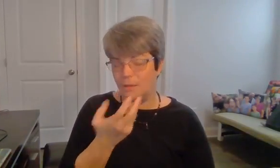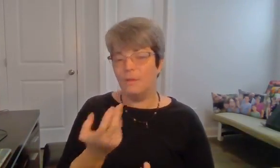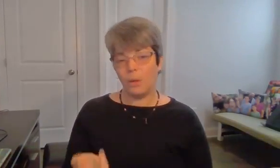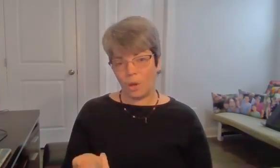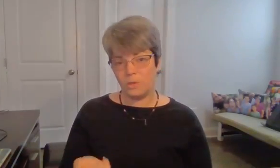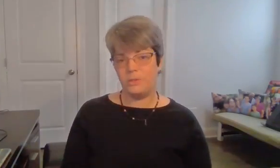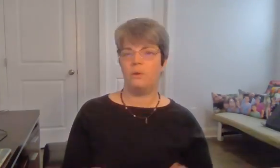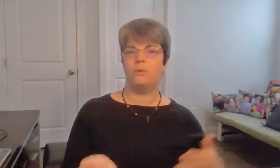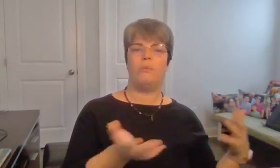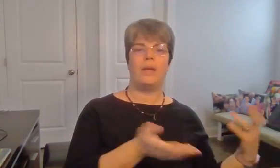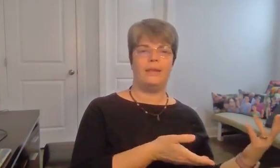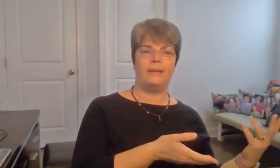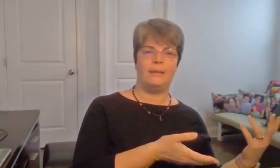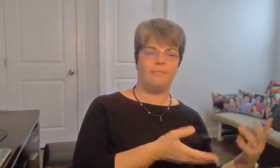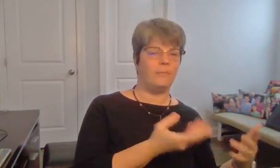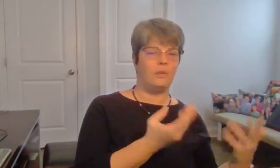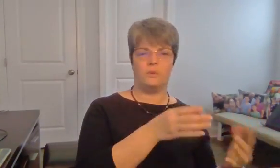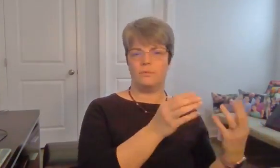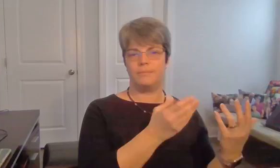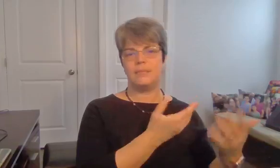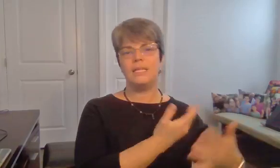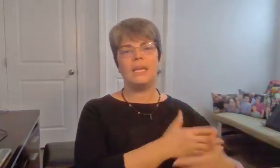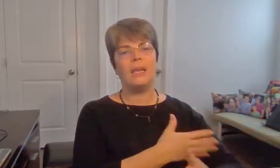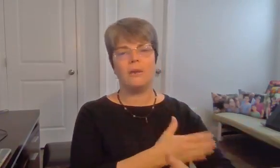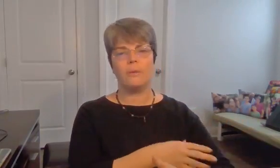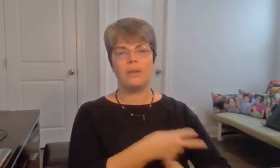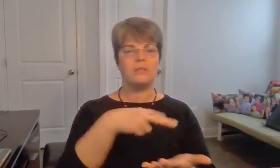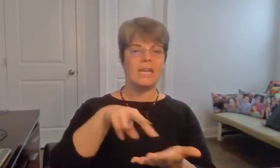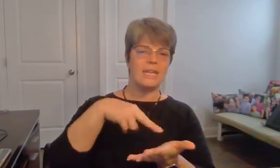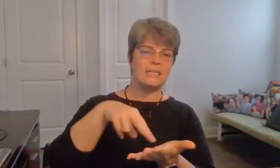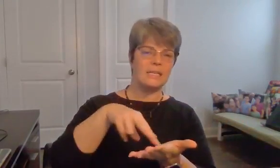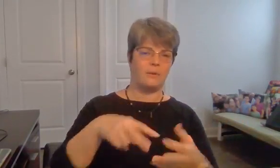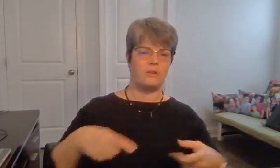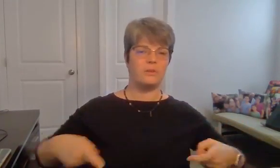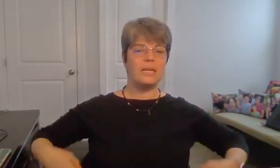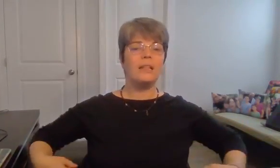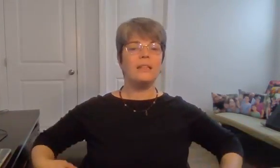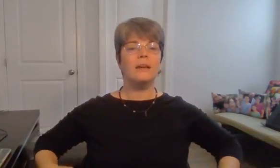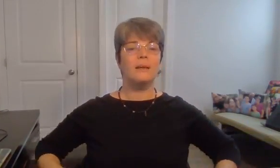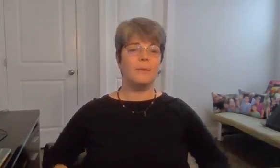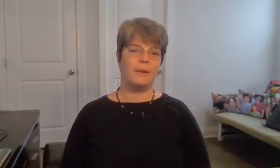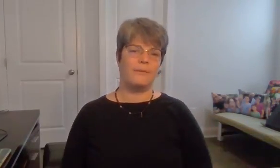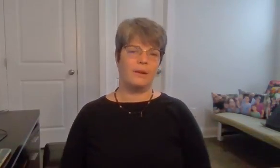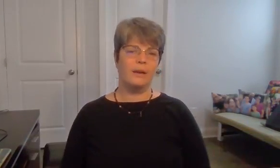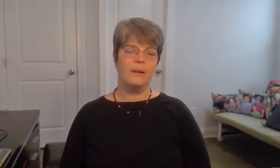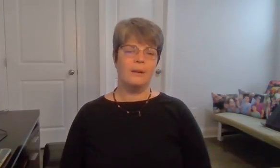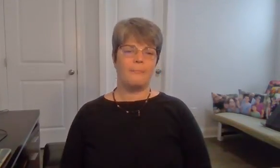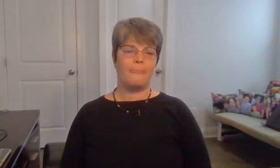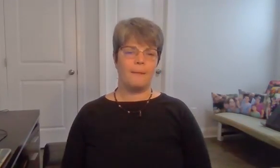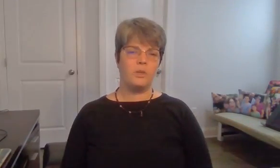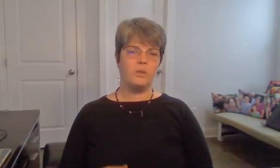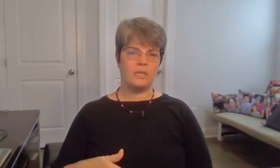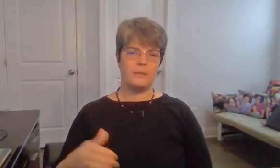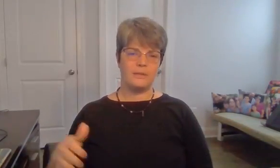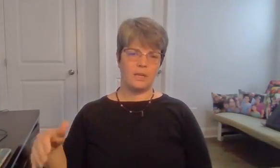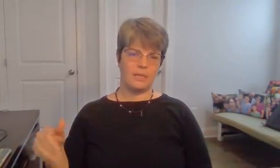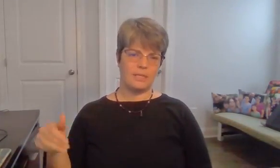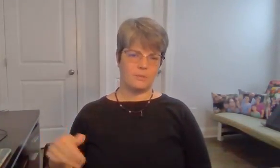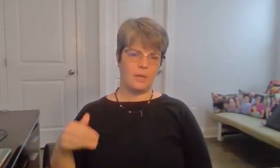but also when you're singing or when you're dancing or when you're tickling them or whatever. Using them in different contexts will help them